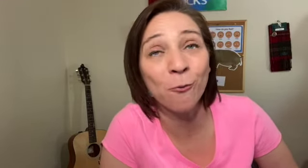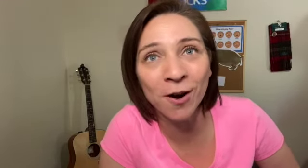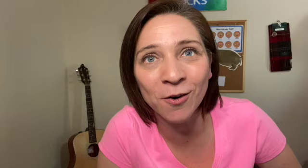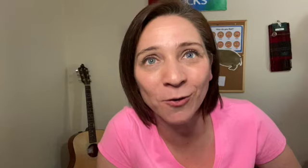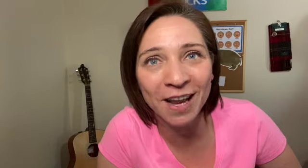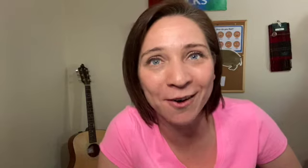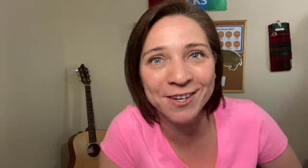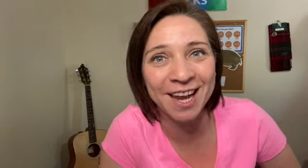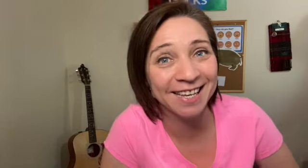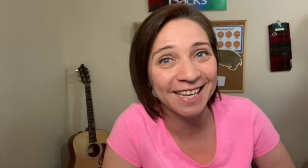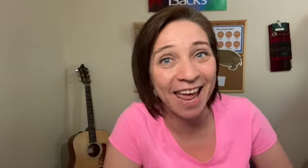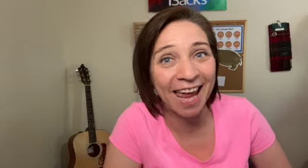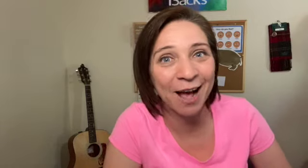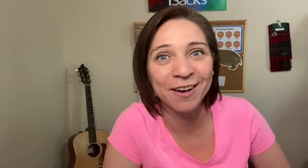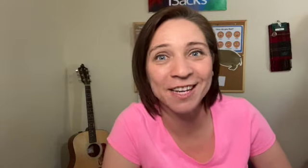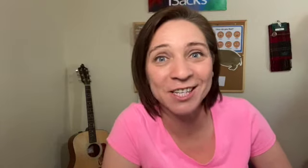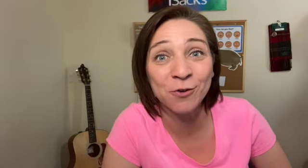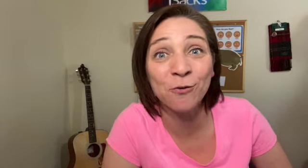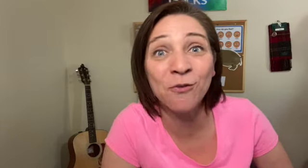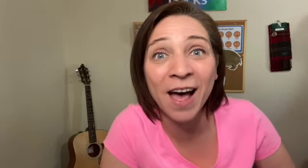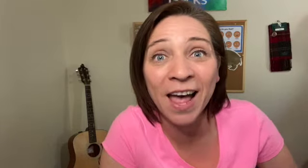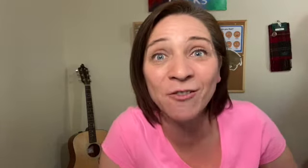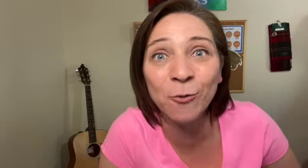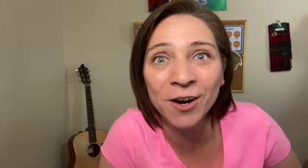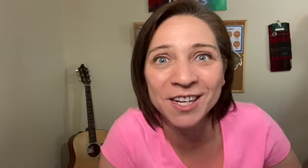wonderful language, and today I'm going to teach you five words.